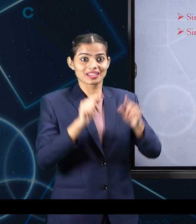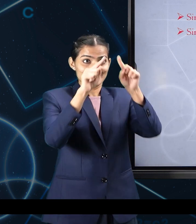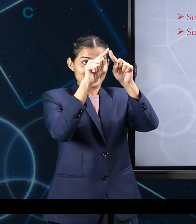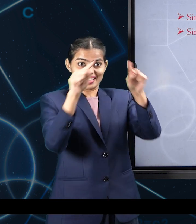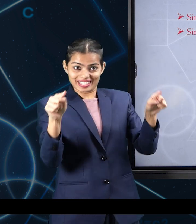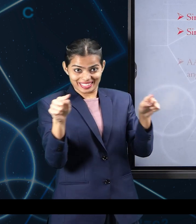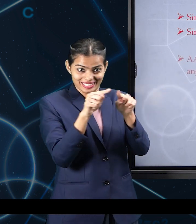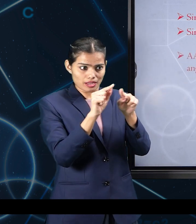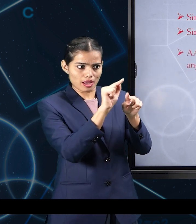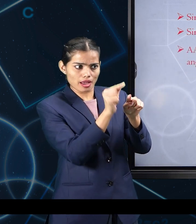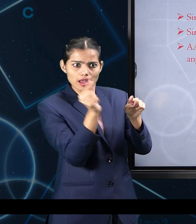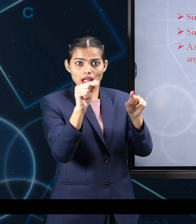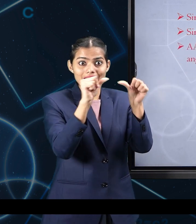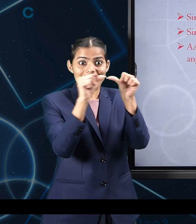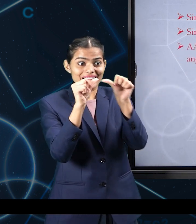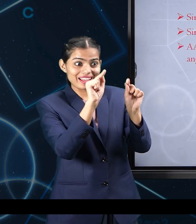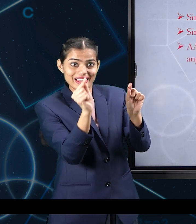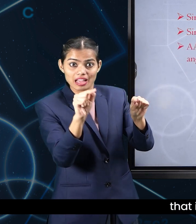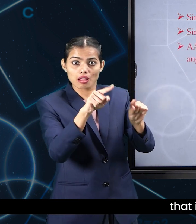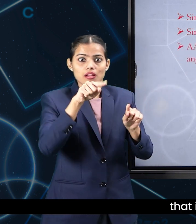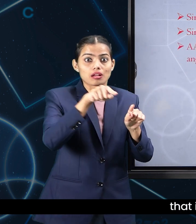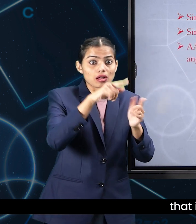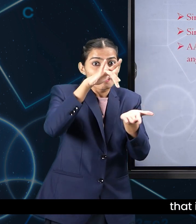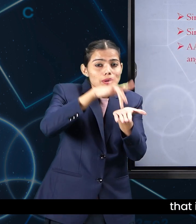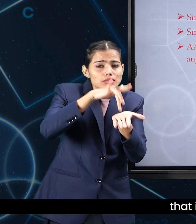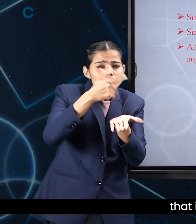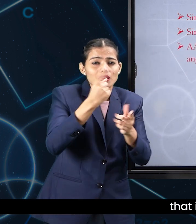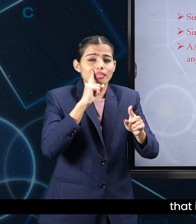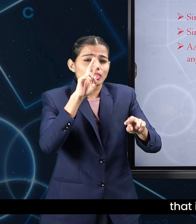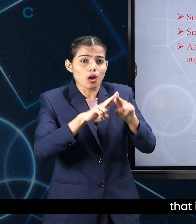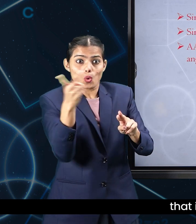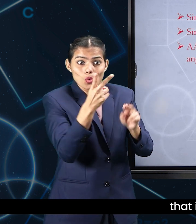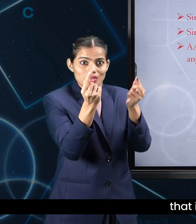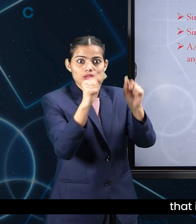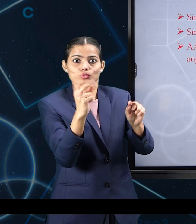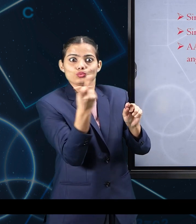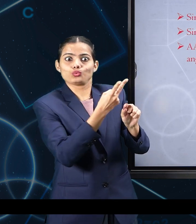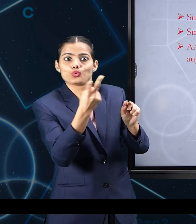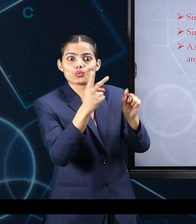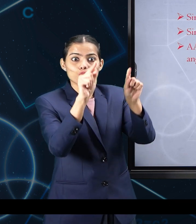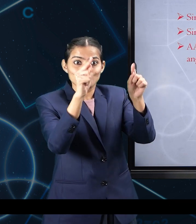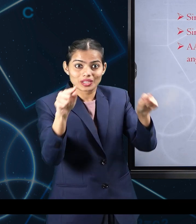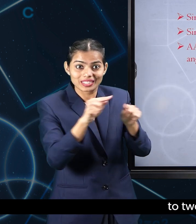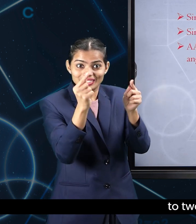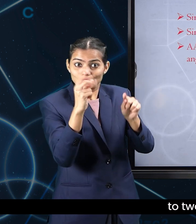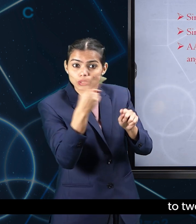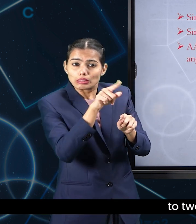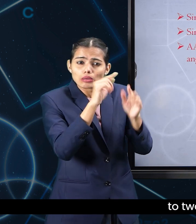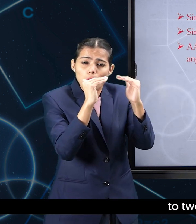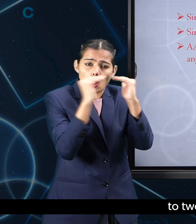Angle-angle criterion states that if two angles of one triangle are equal to two angles